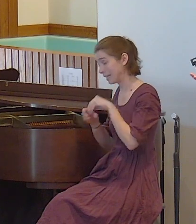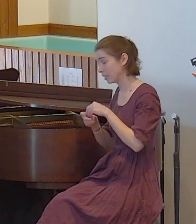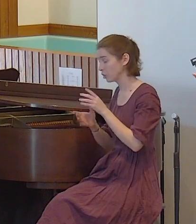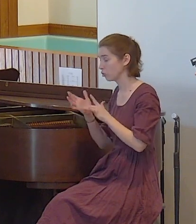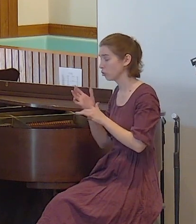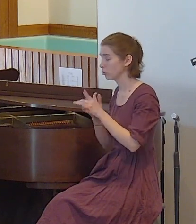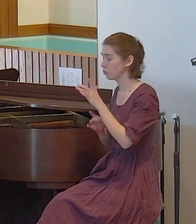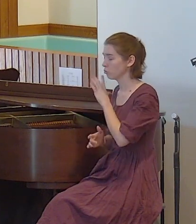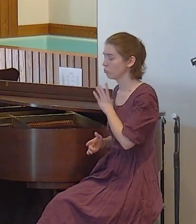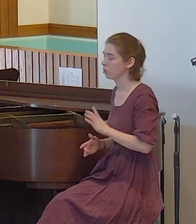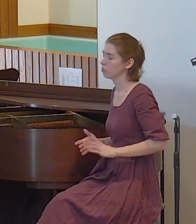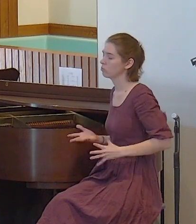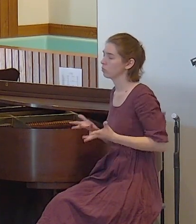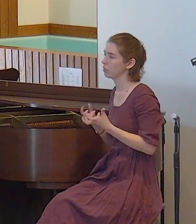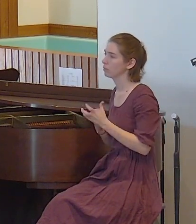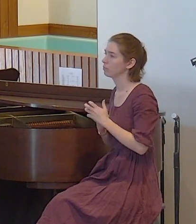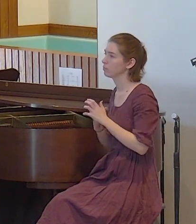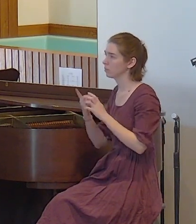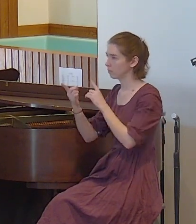Christ.